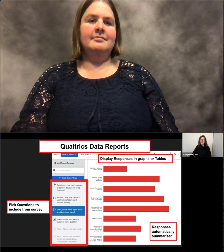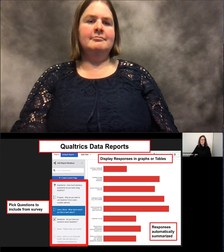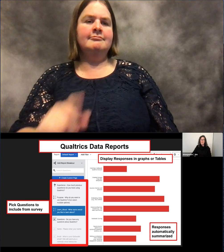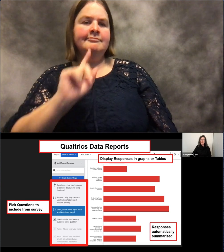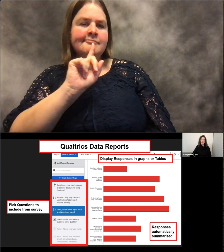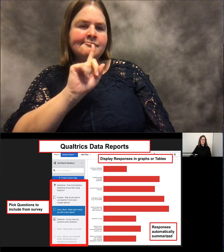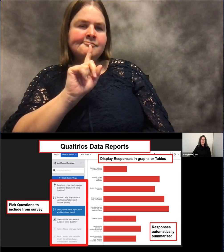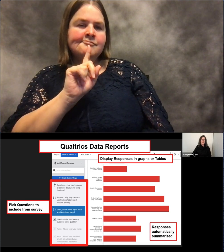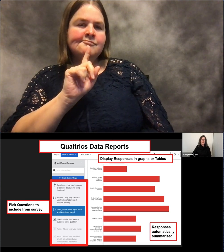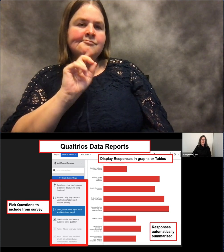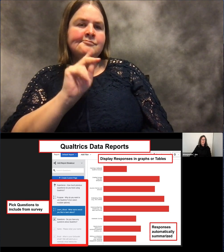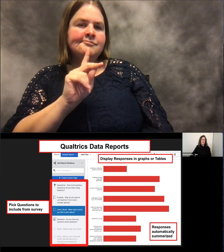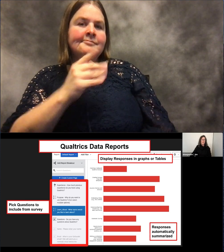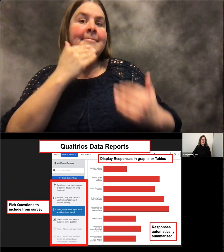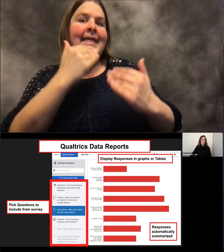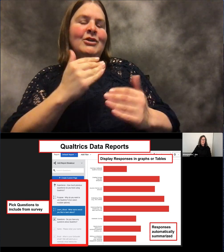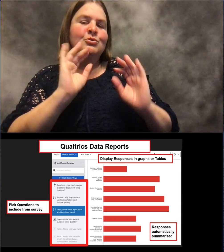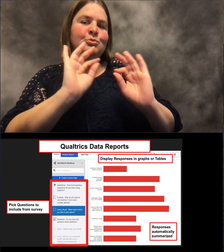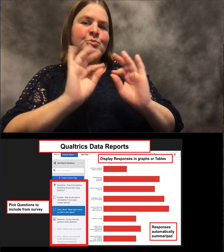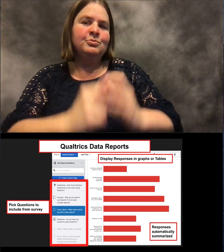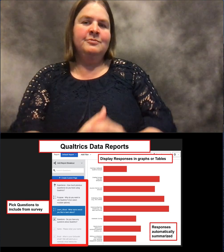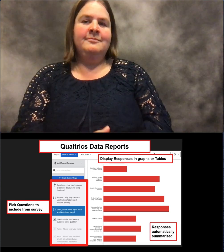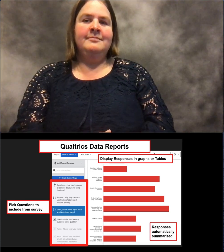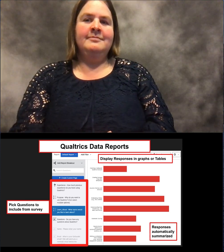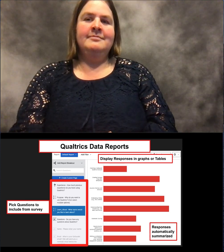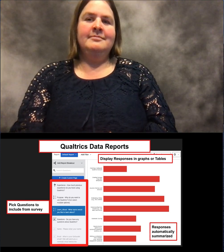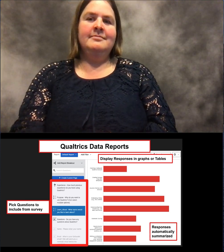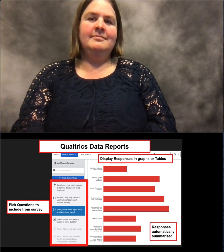Remove mine. Thank you.